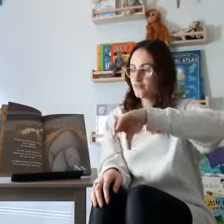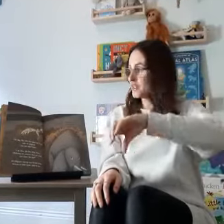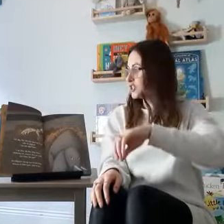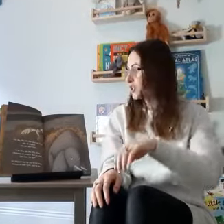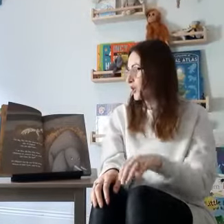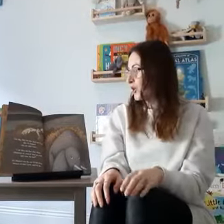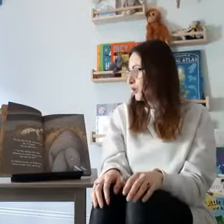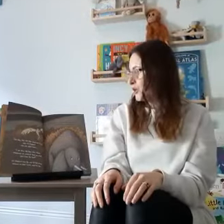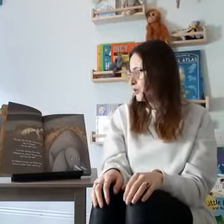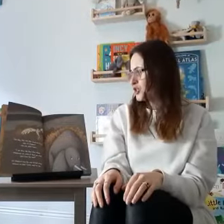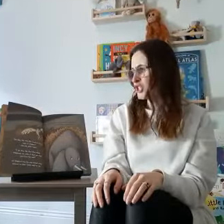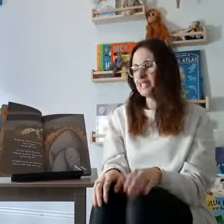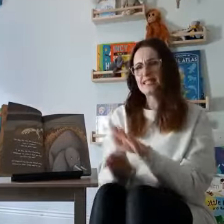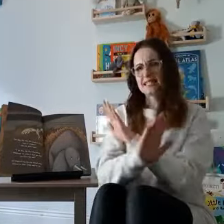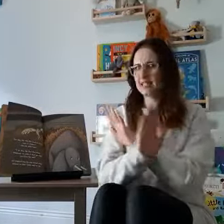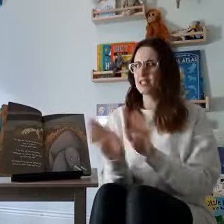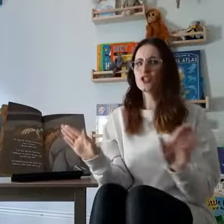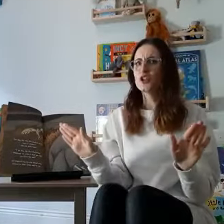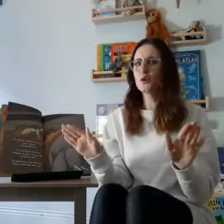Elephant, who she didn't know.